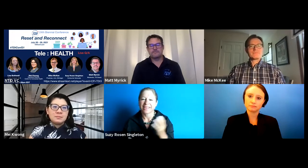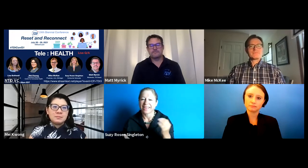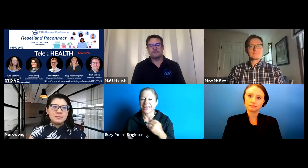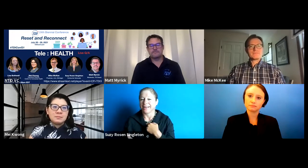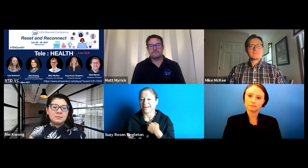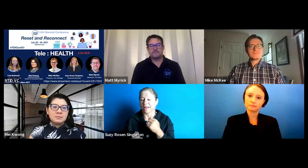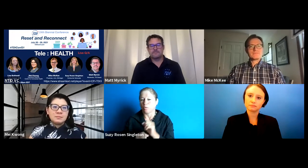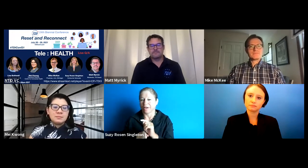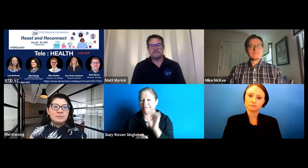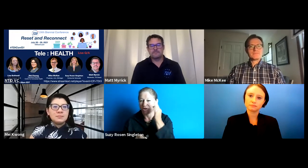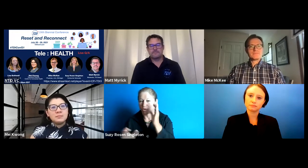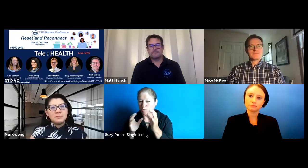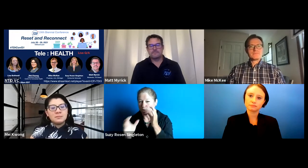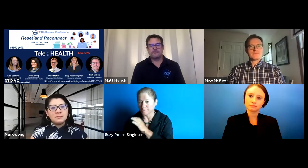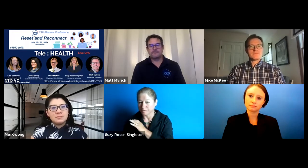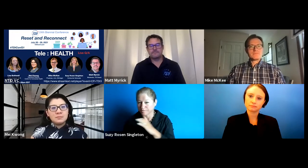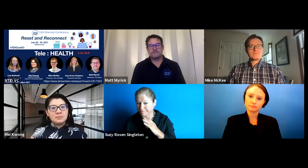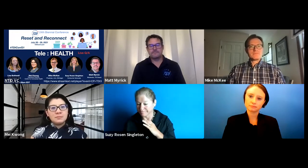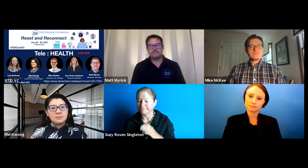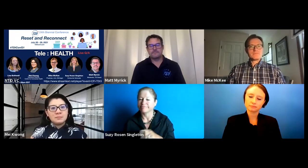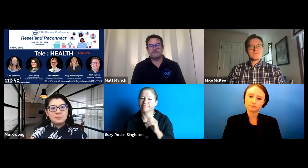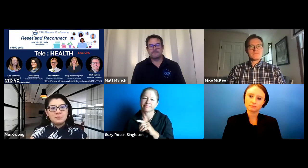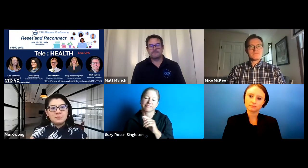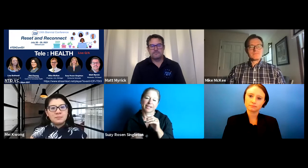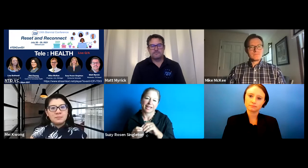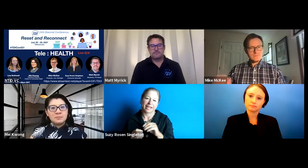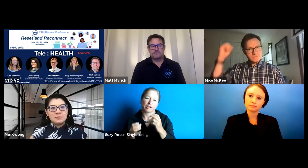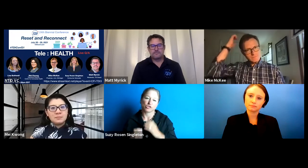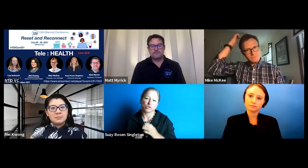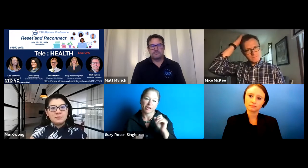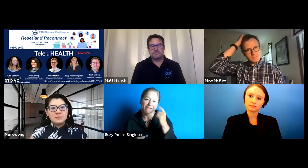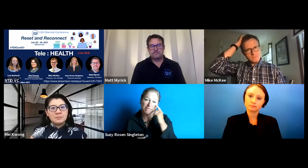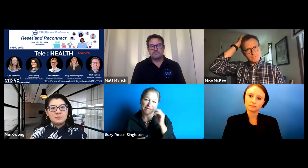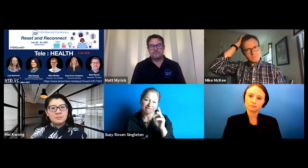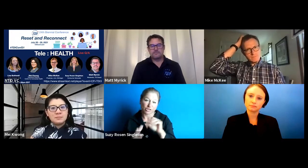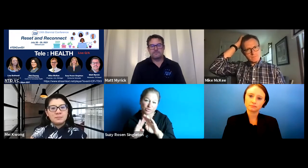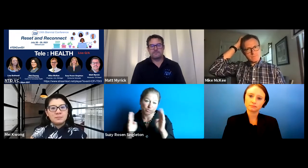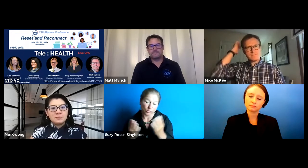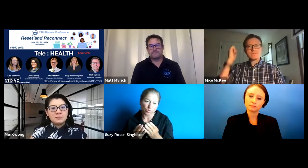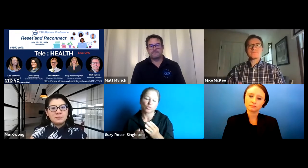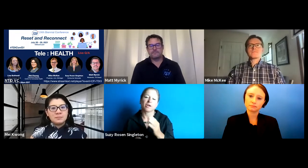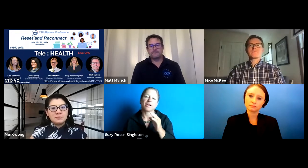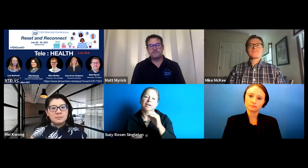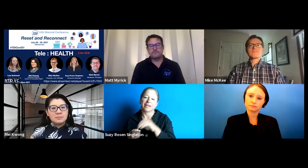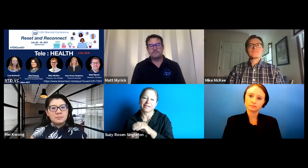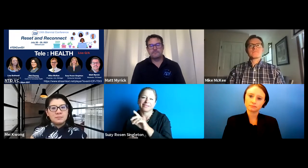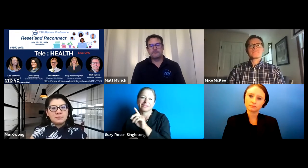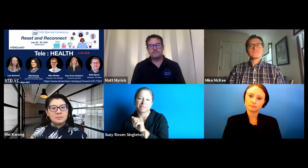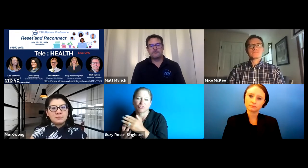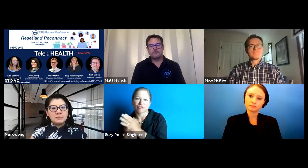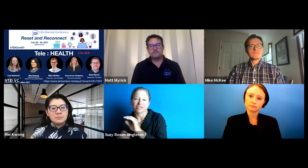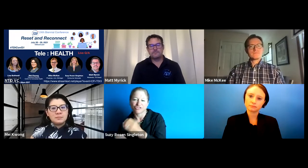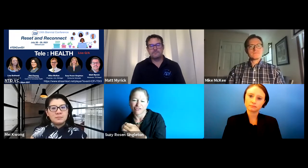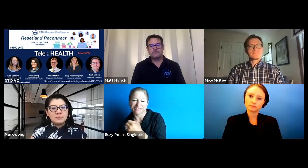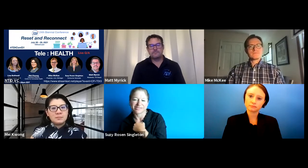plain. And I work at the Federal Communications Commission in the Consumer and Governmental Affairs